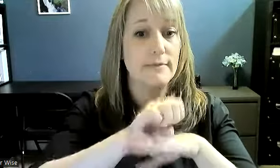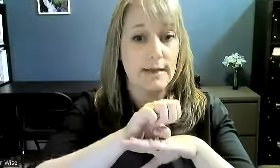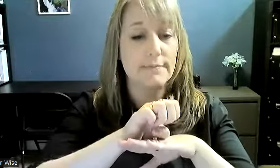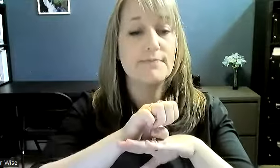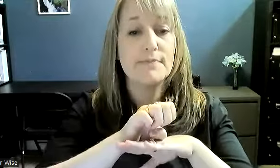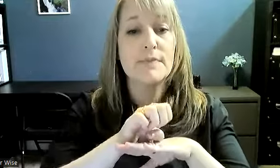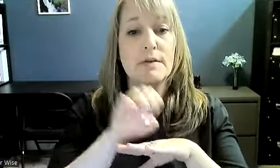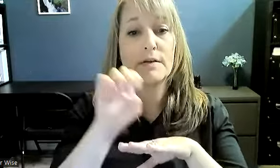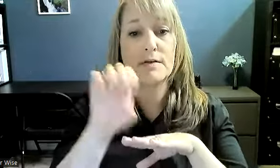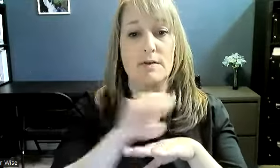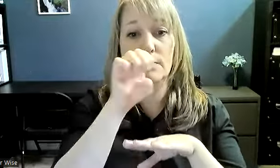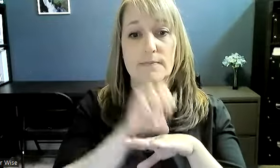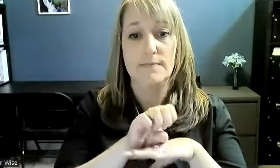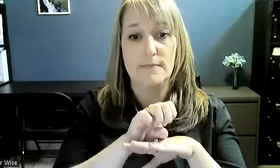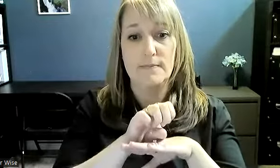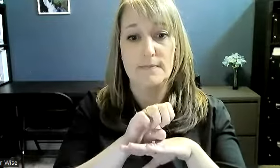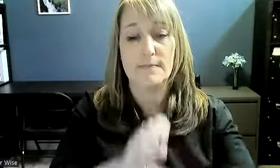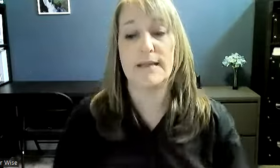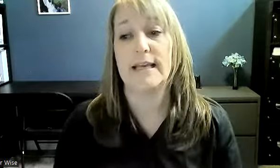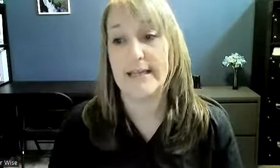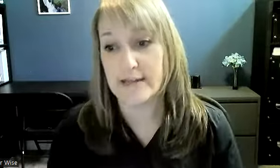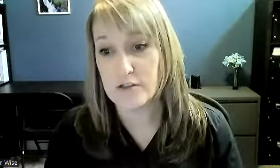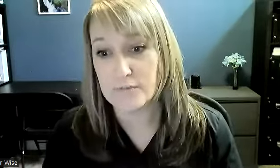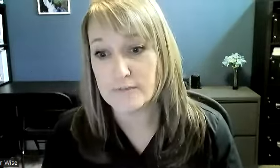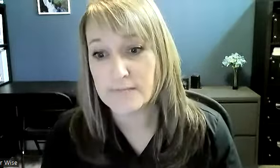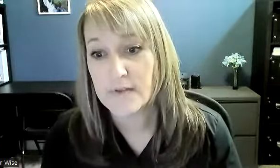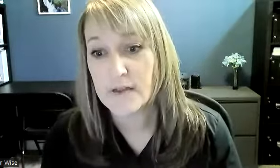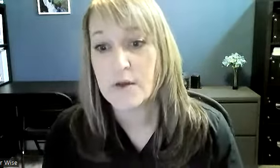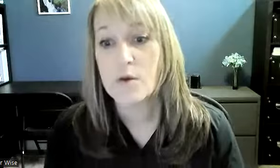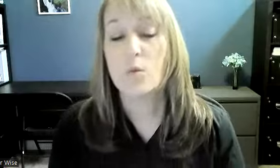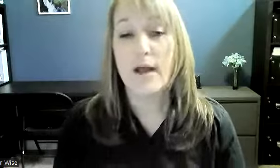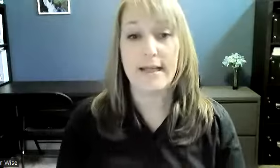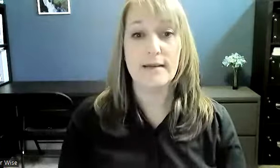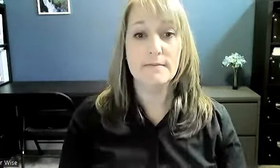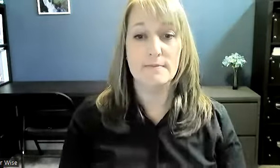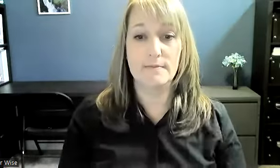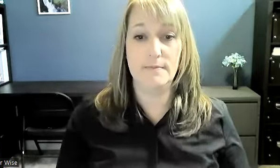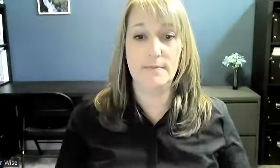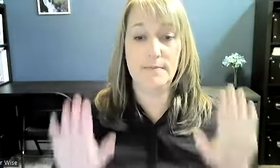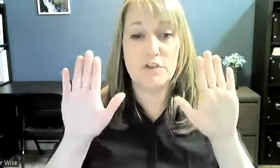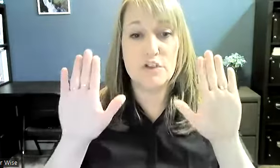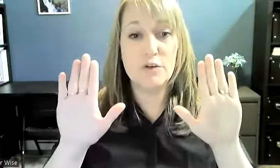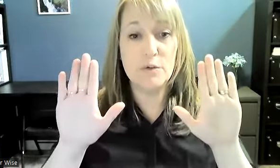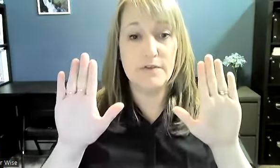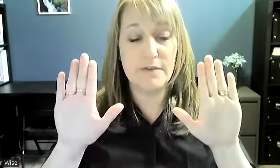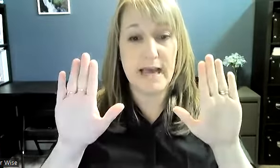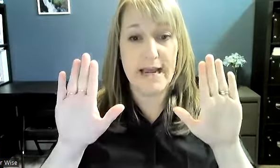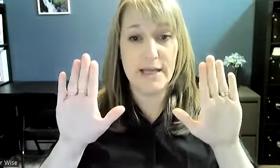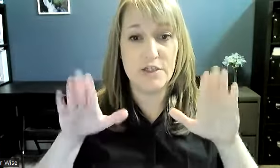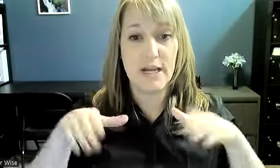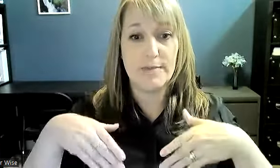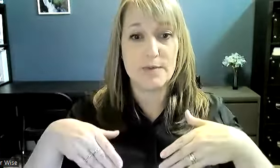right? So engage. Wedding. 2 flat hand shapes with